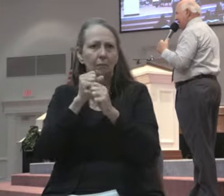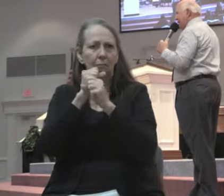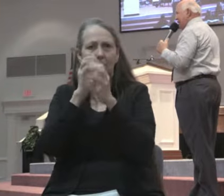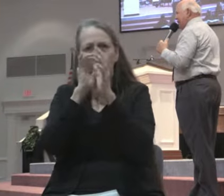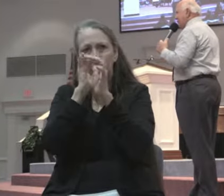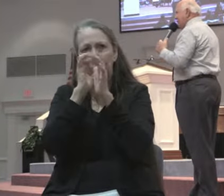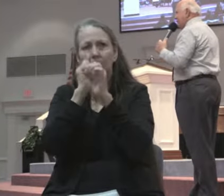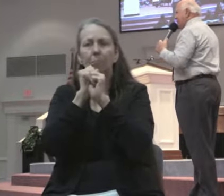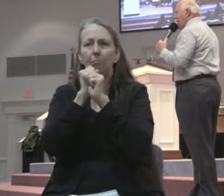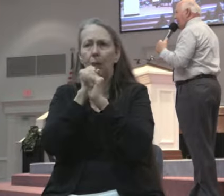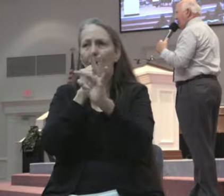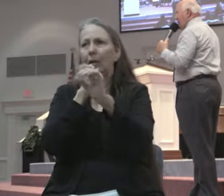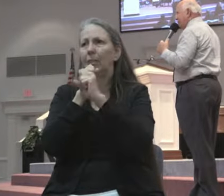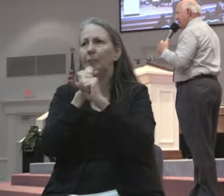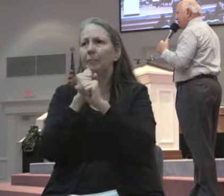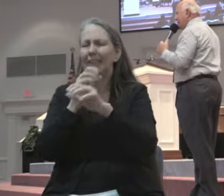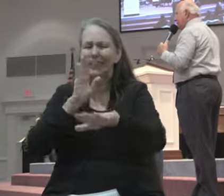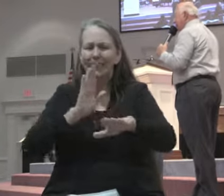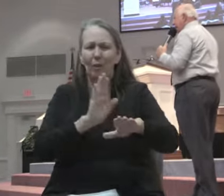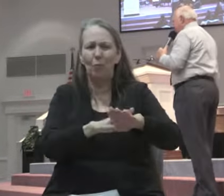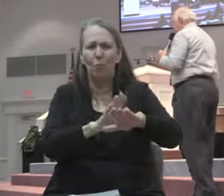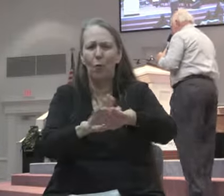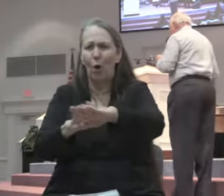Hallelujah. Sound an alarm.